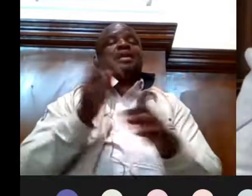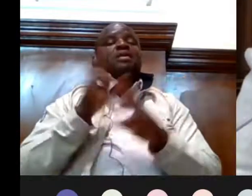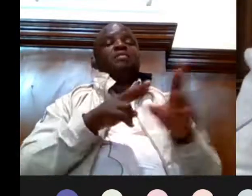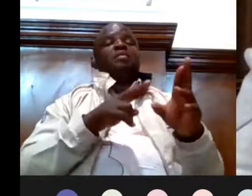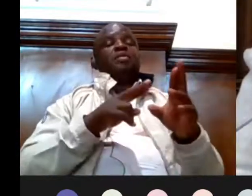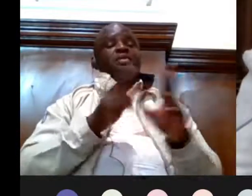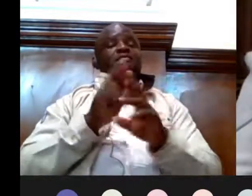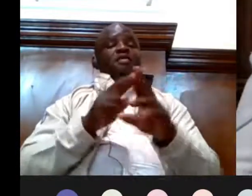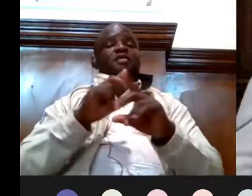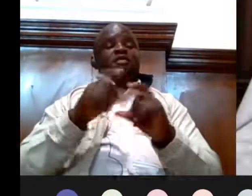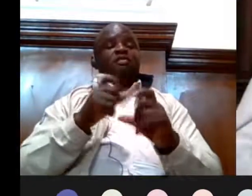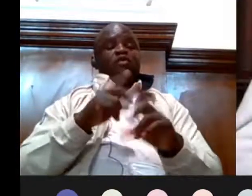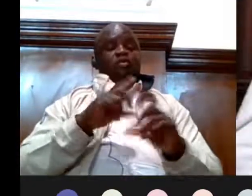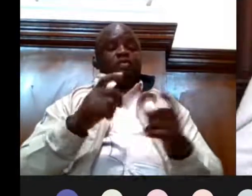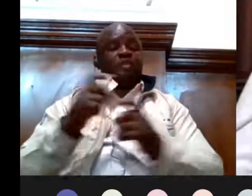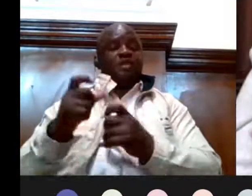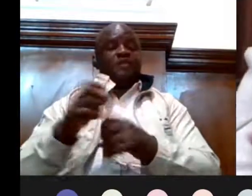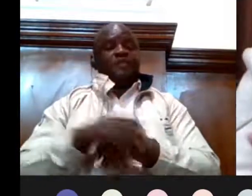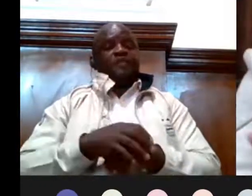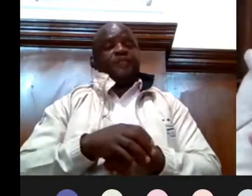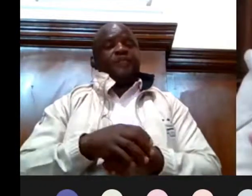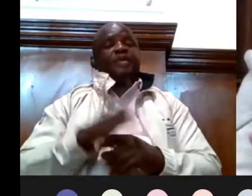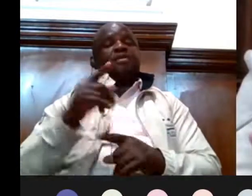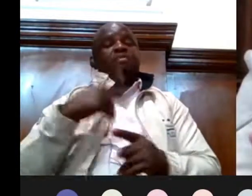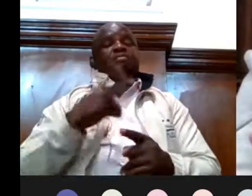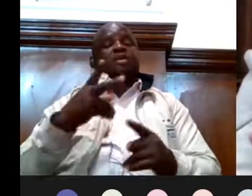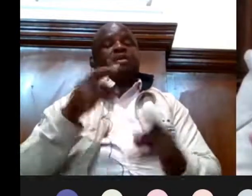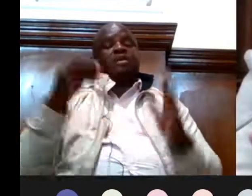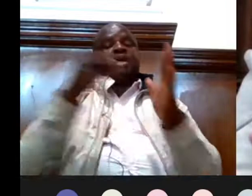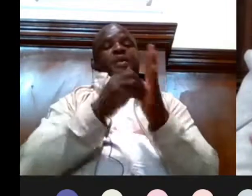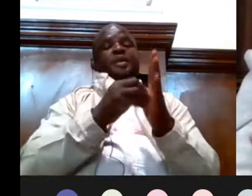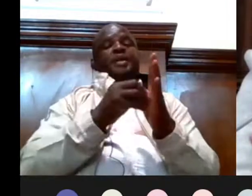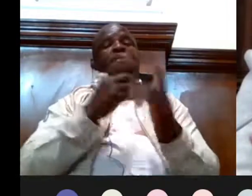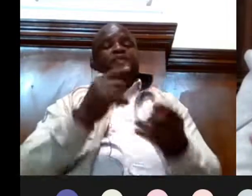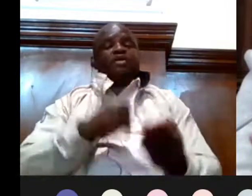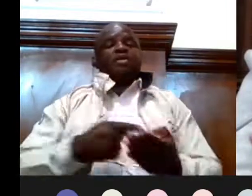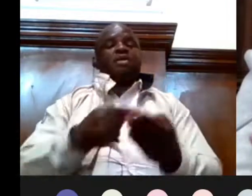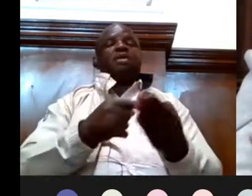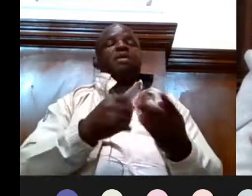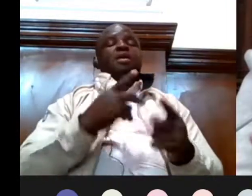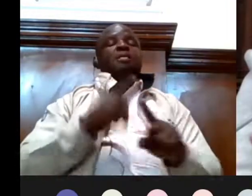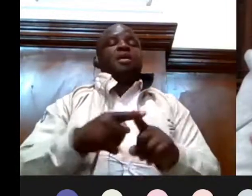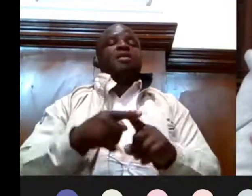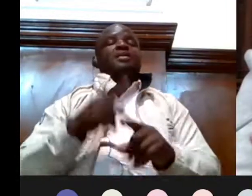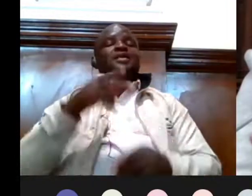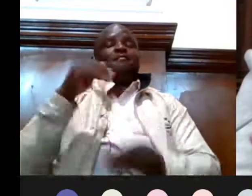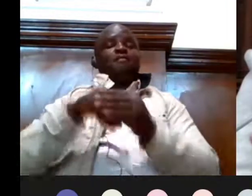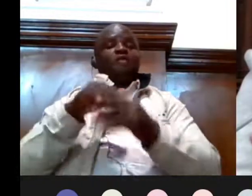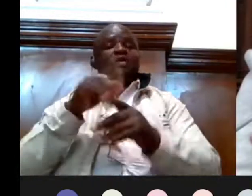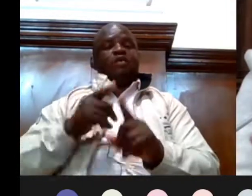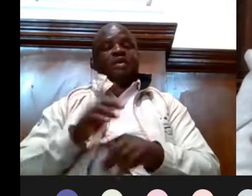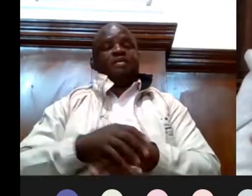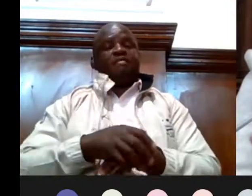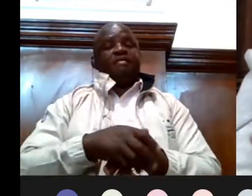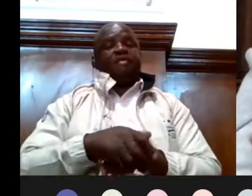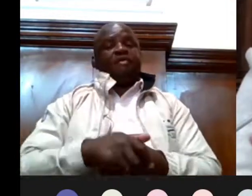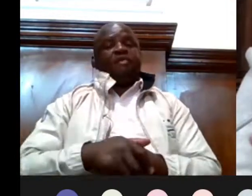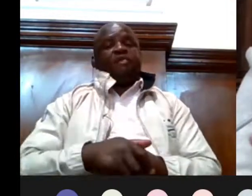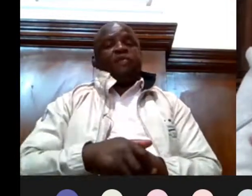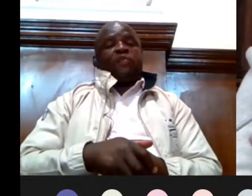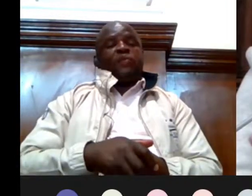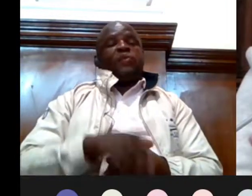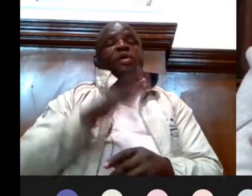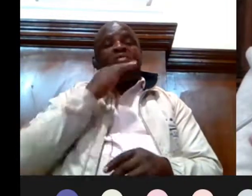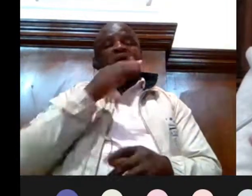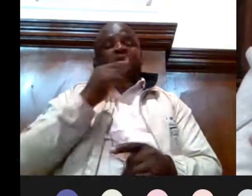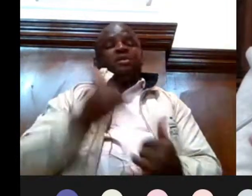reports of committees that would have served today, as well as the conferral of the voting mandate. It is in